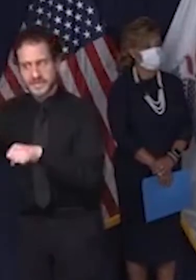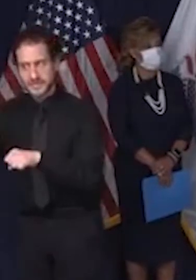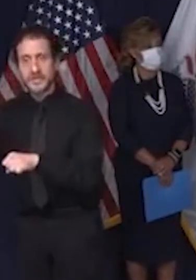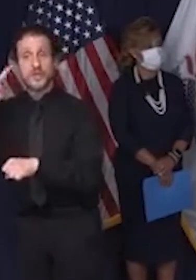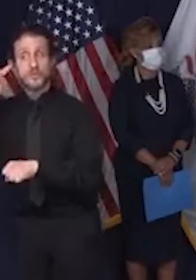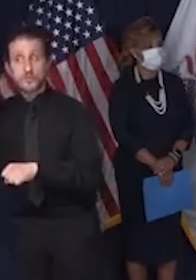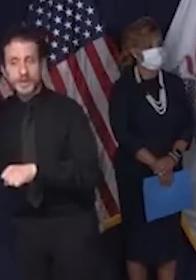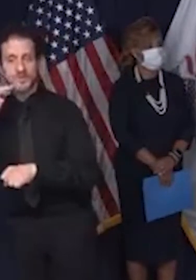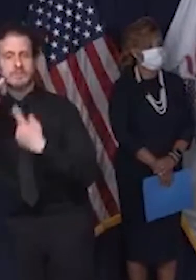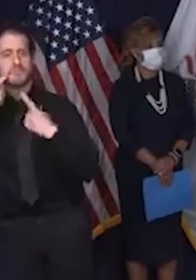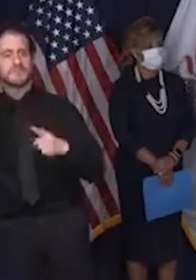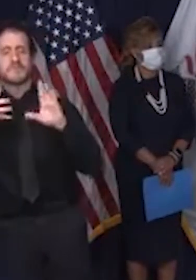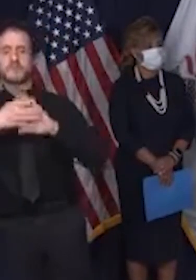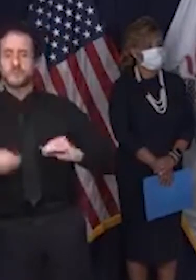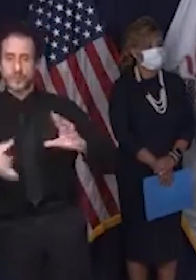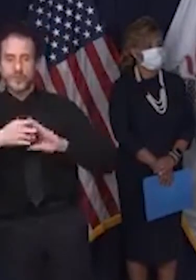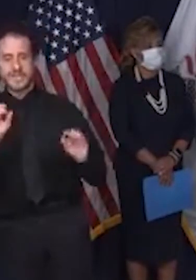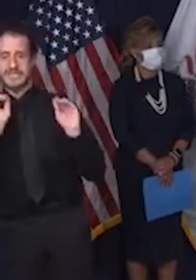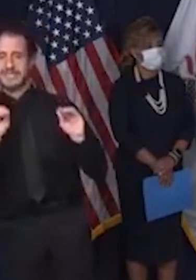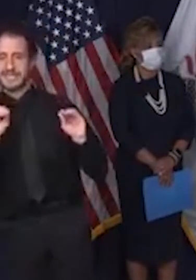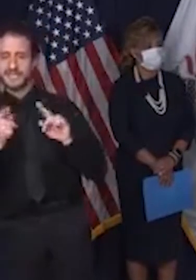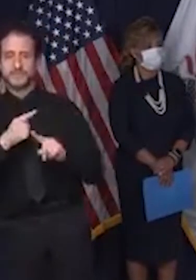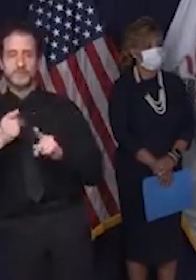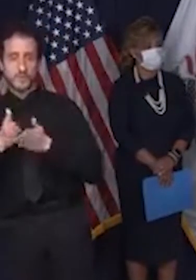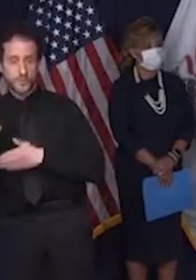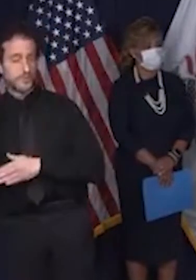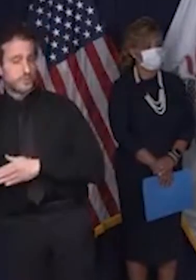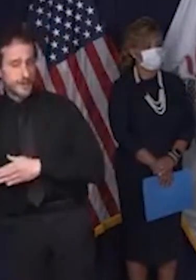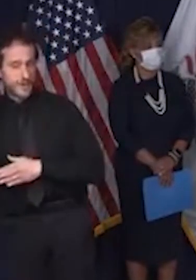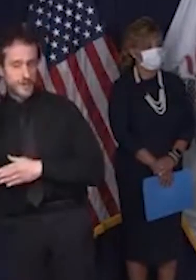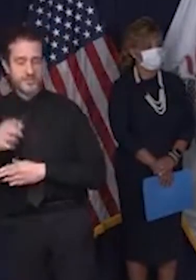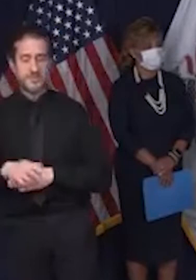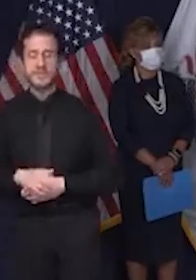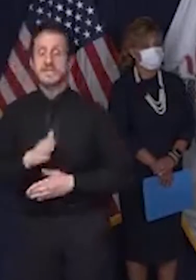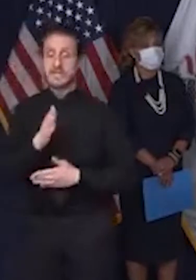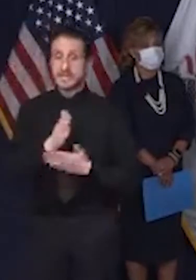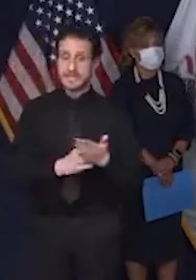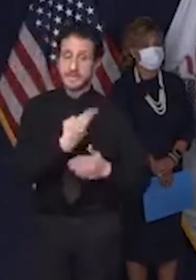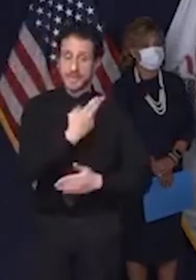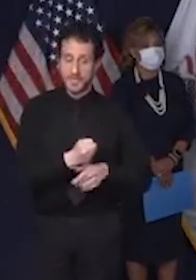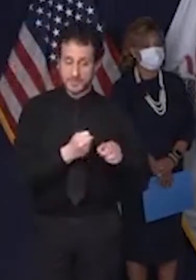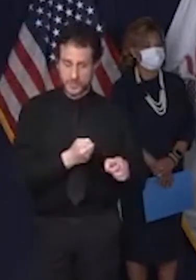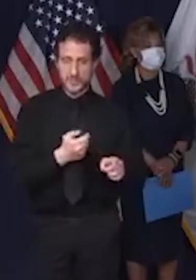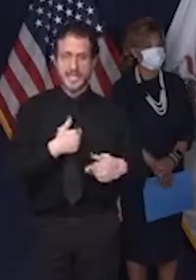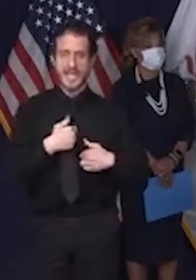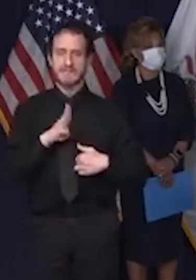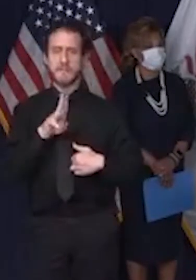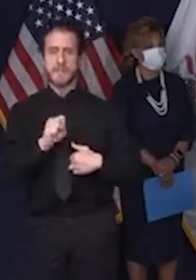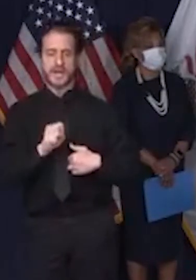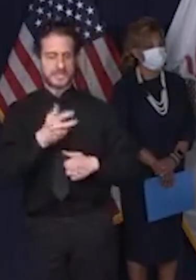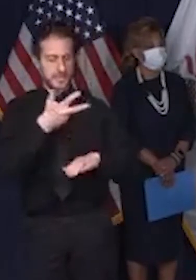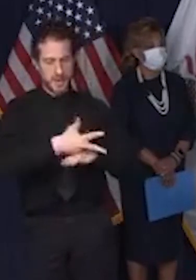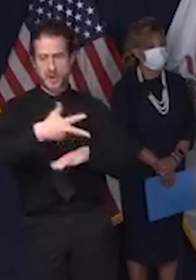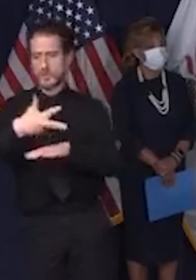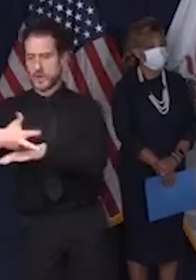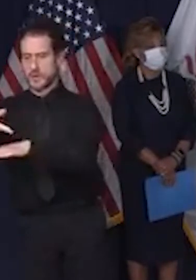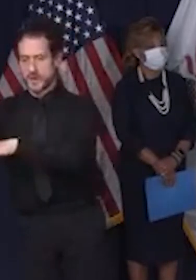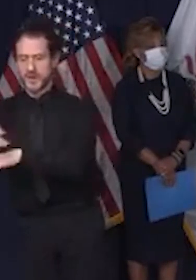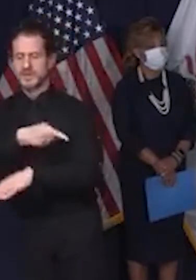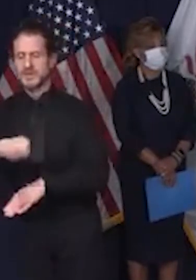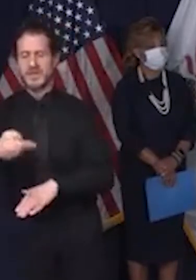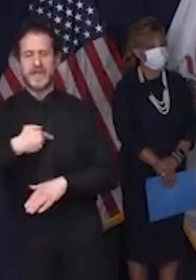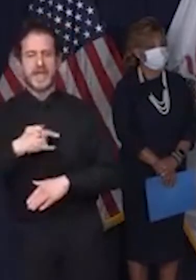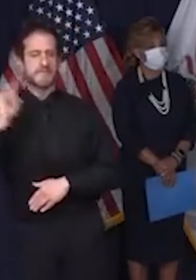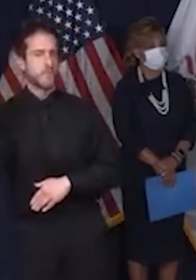and lessons on the air. Vienna High Schools has parked its school buses equipped with Wi-Fi